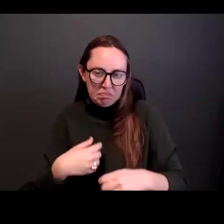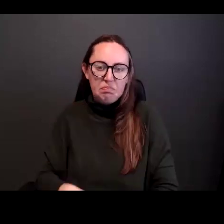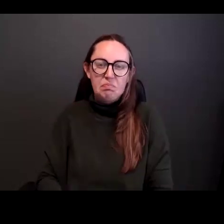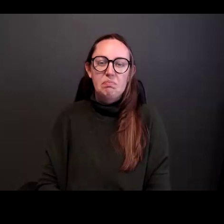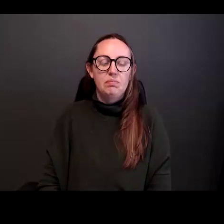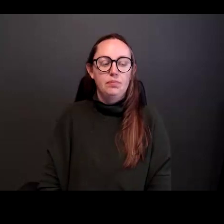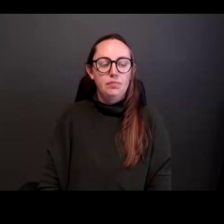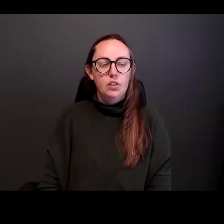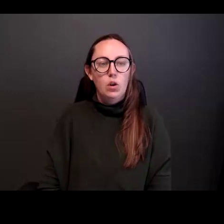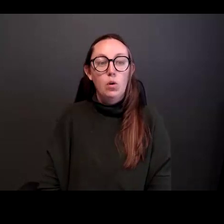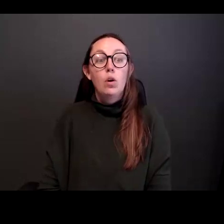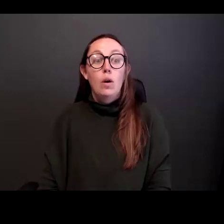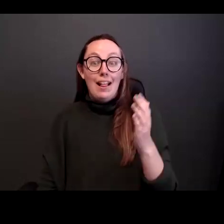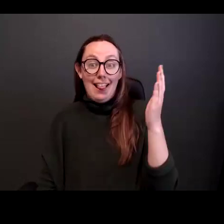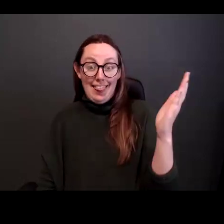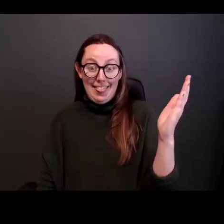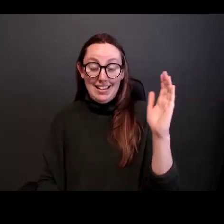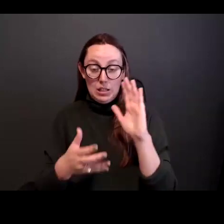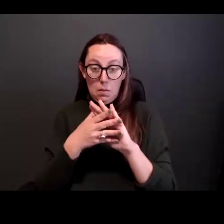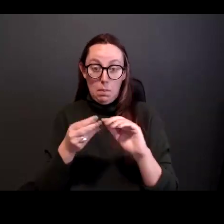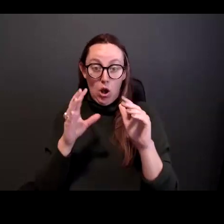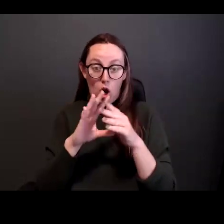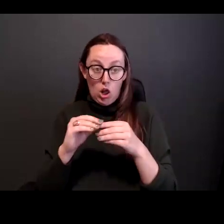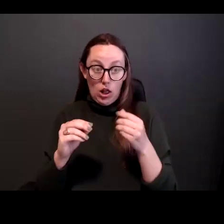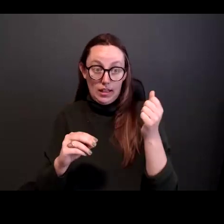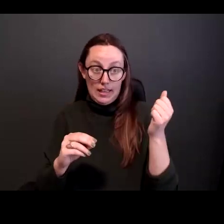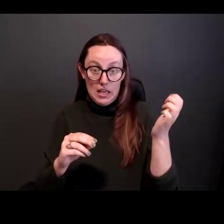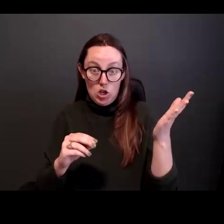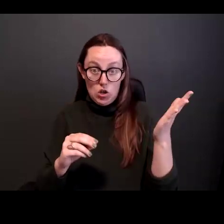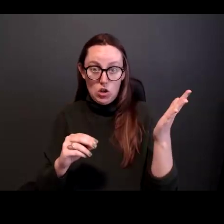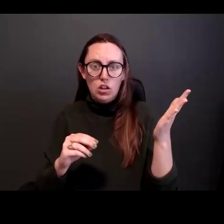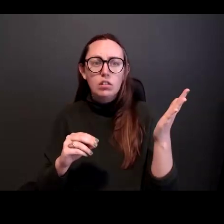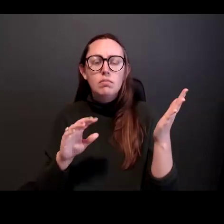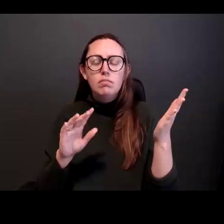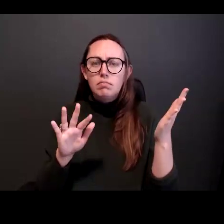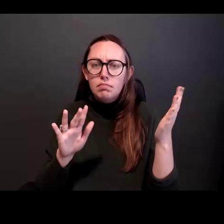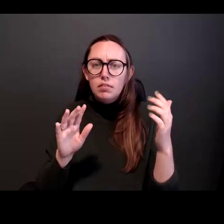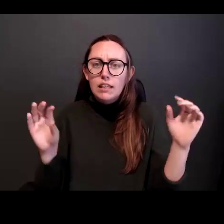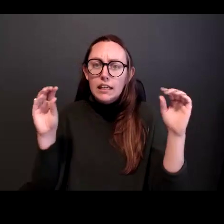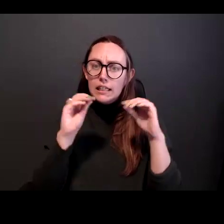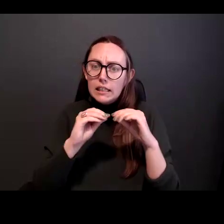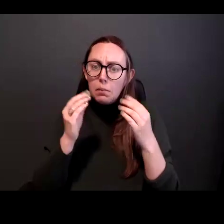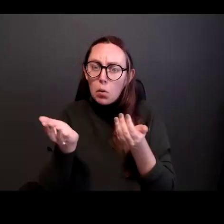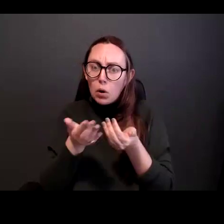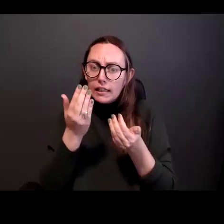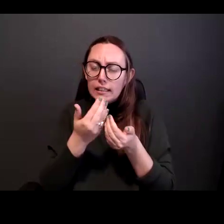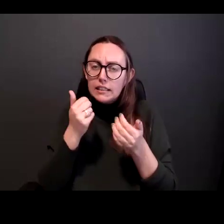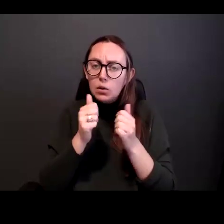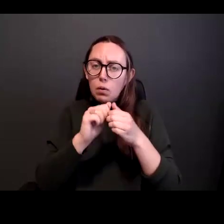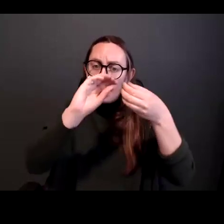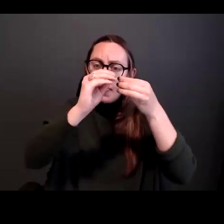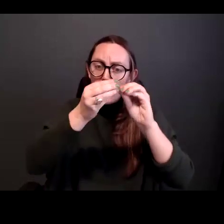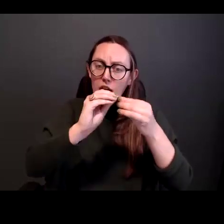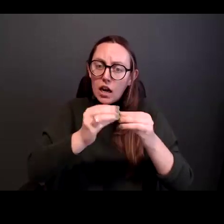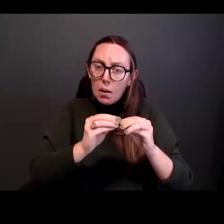So this monologue that we have here, let me know, is it easier to work with the numbered lines, or do